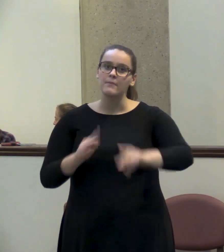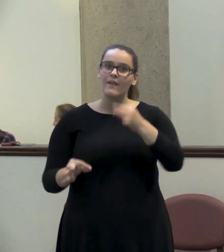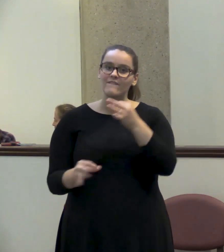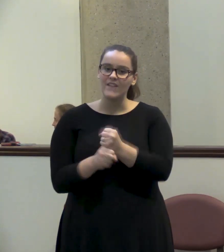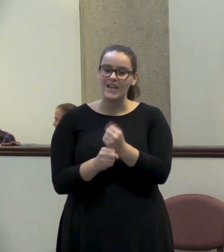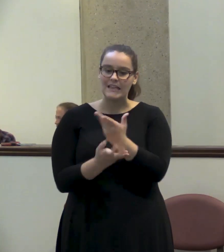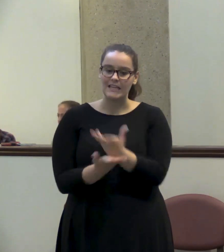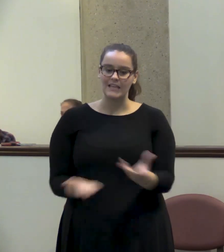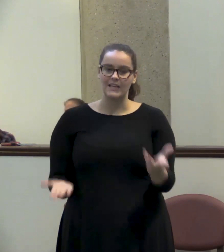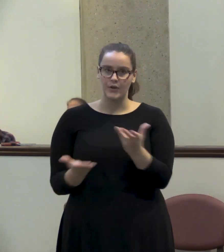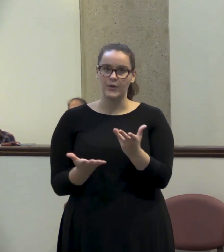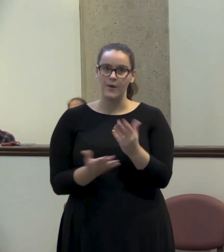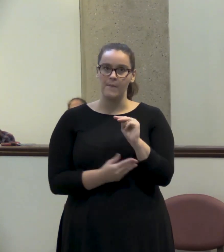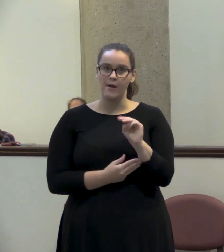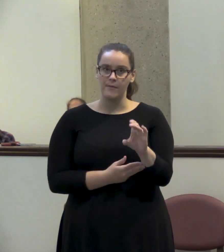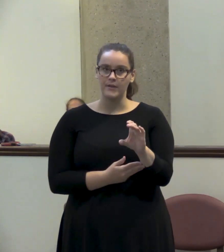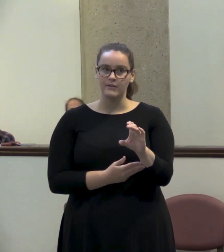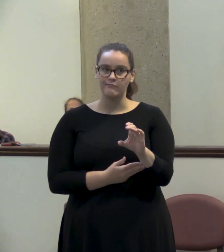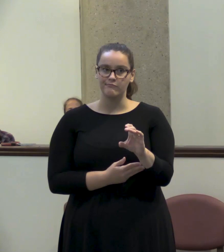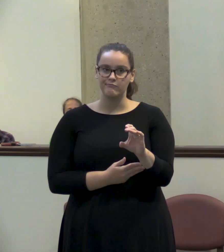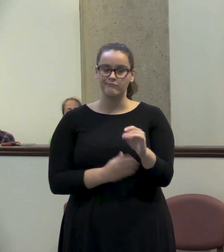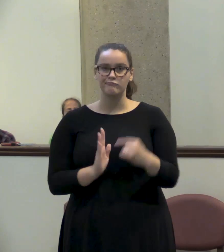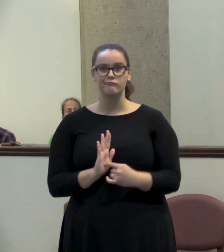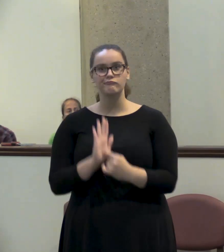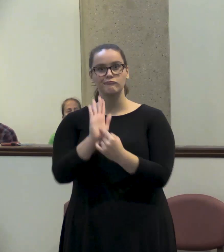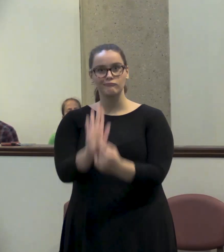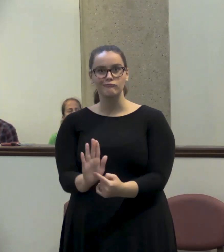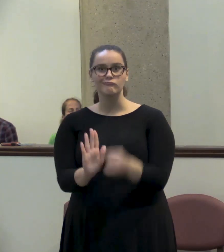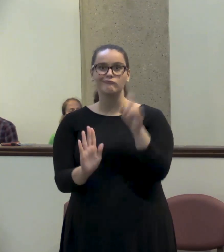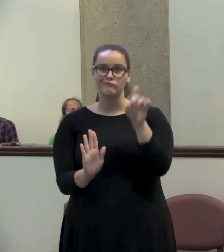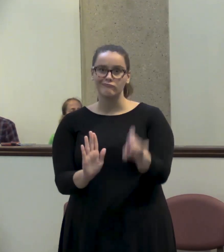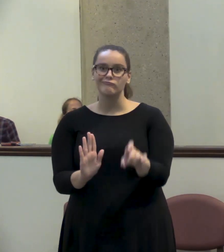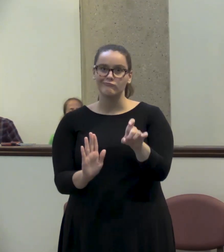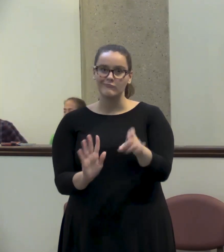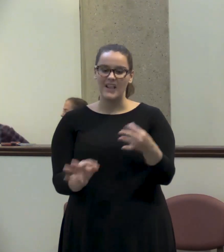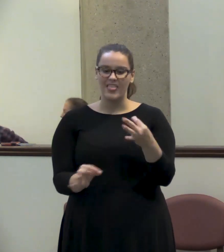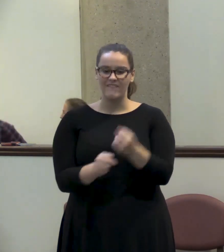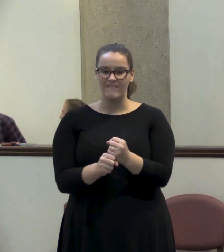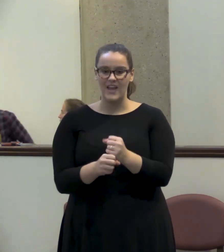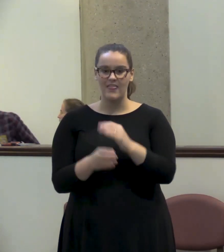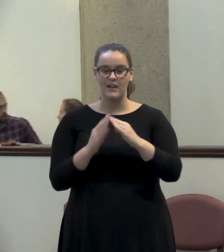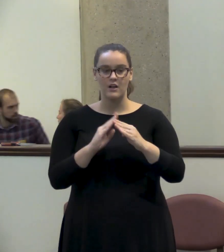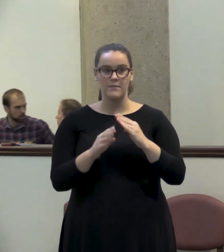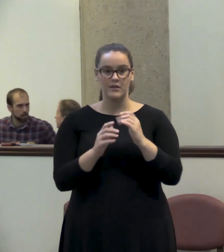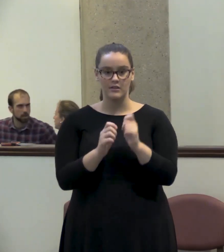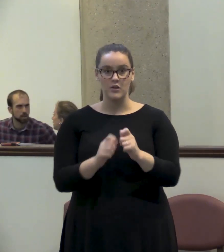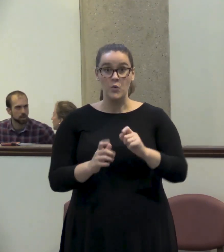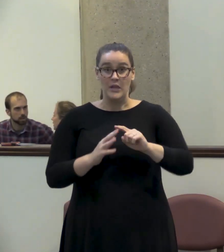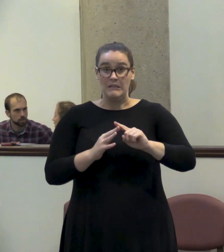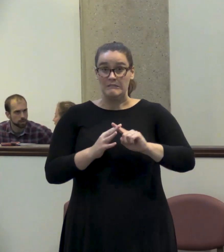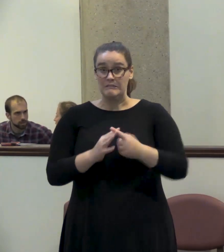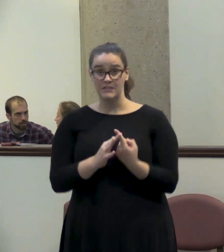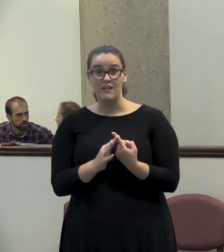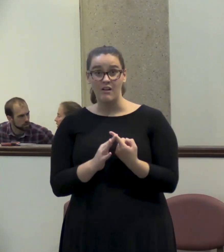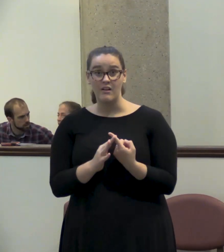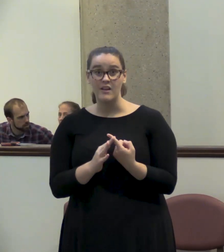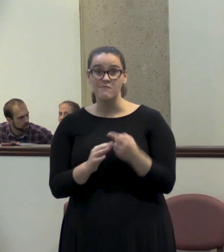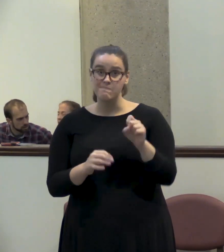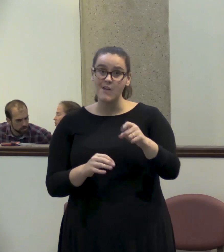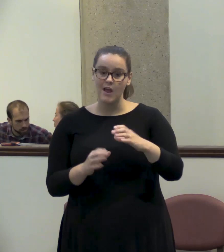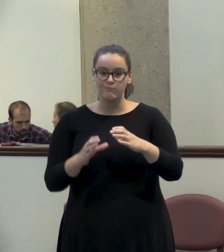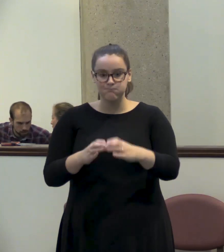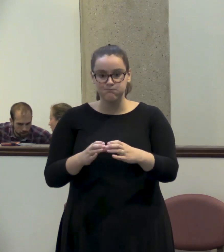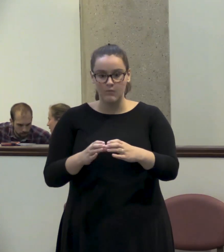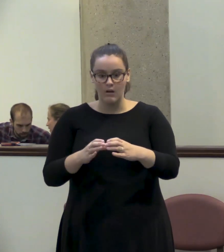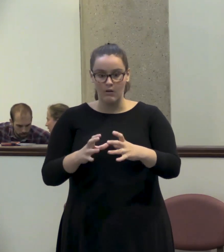County. And just to illustrate the need for that in the faith community, we quickly grew within months to